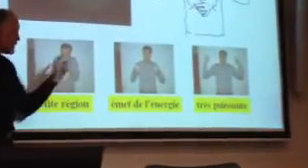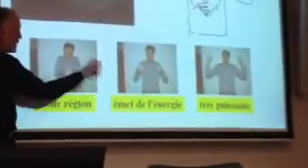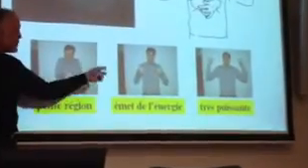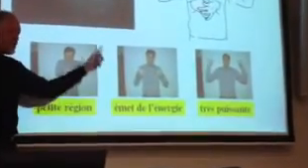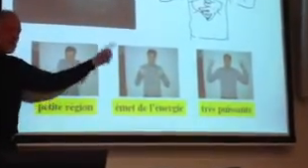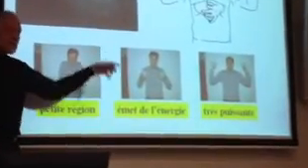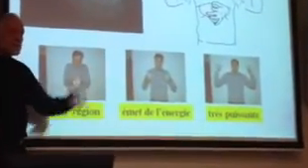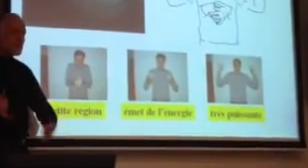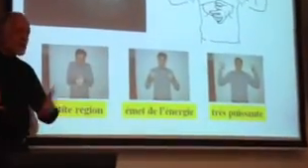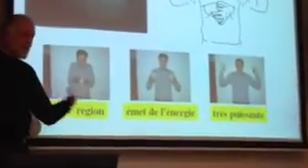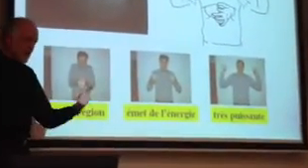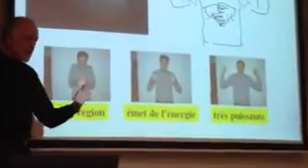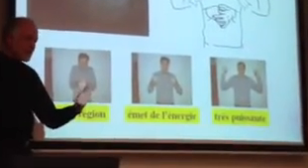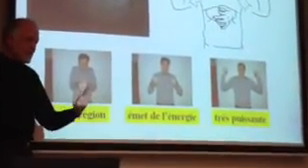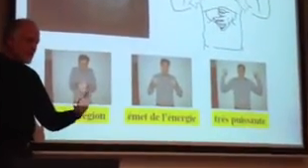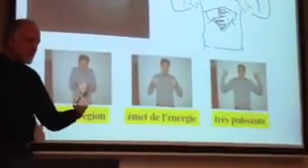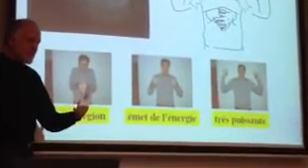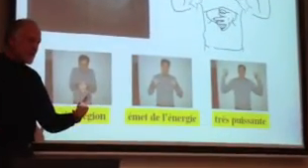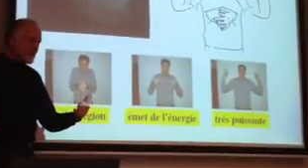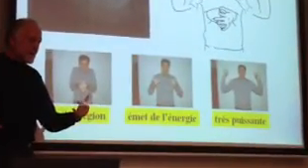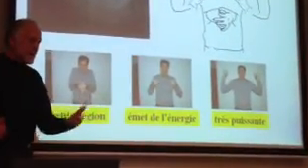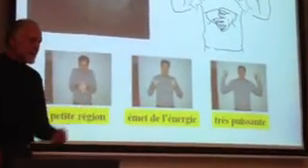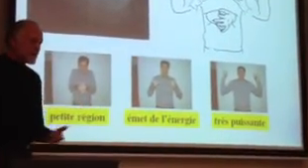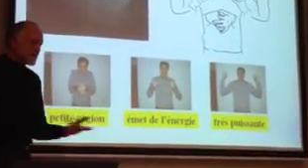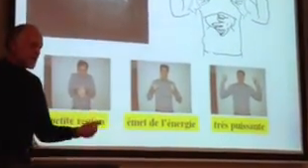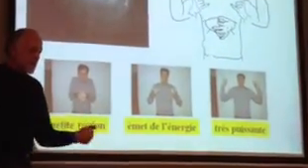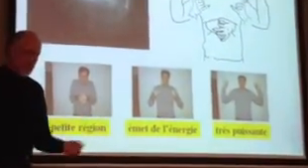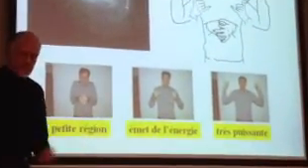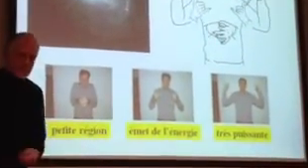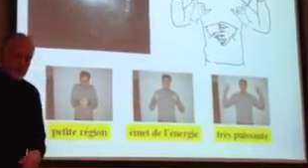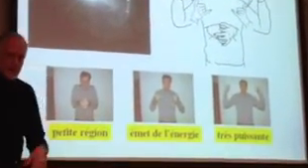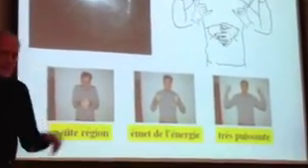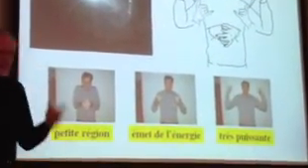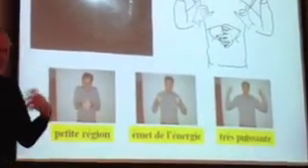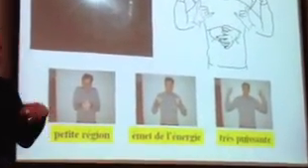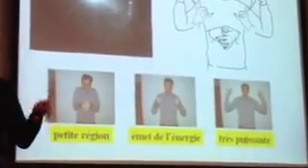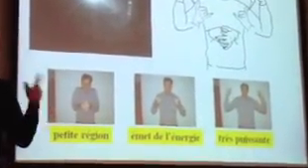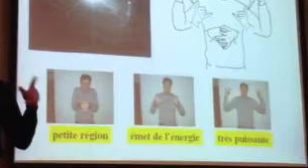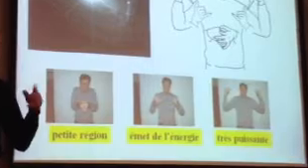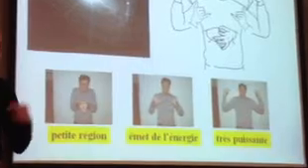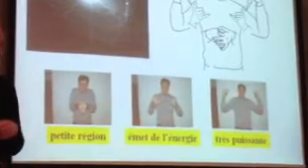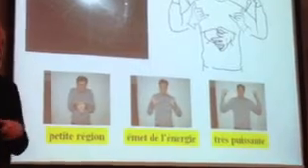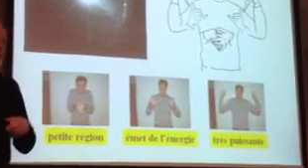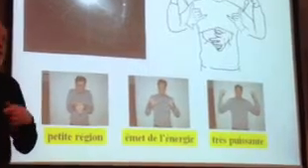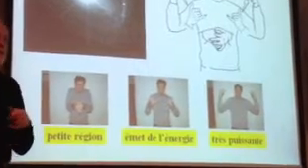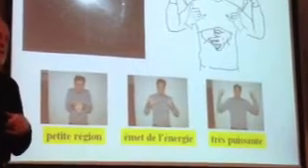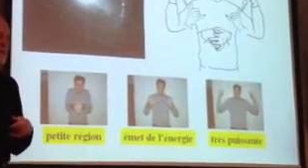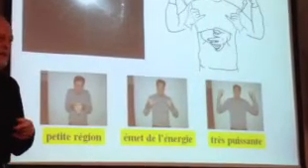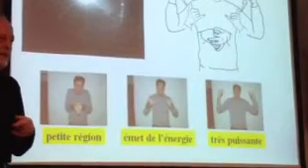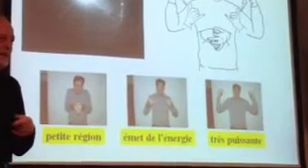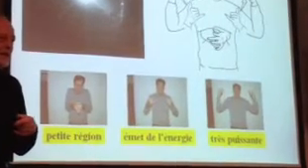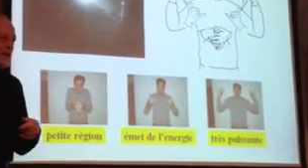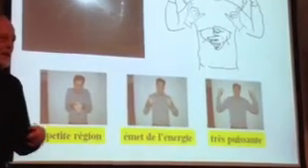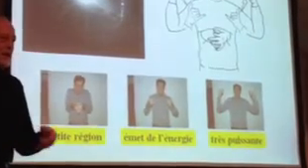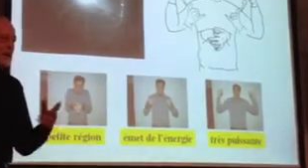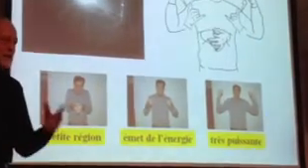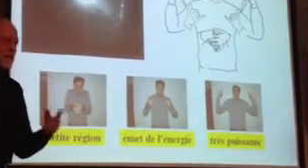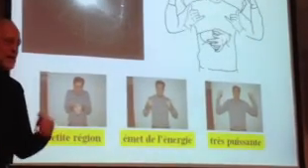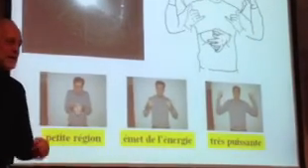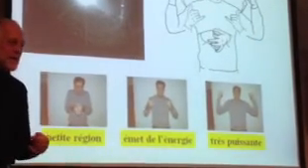you don't use the three signs. It's too much. So it's like in computing, you start your